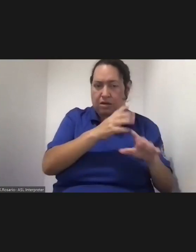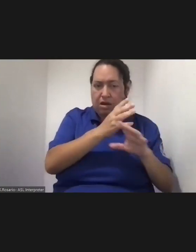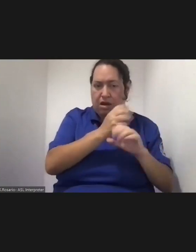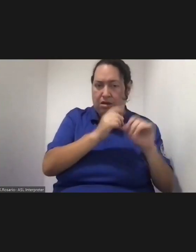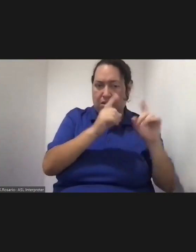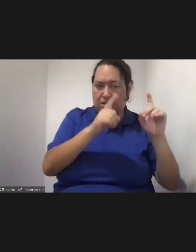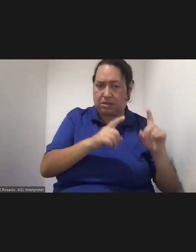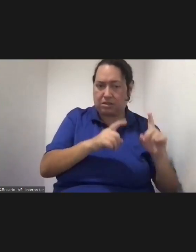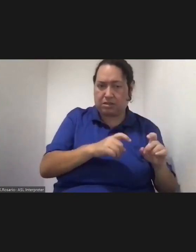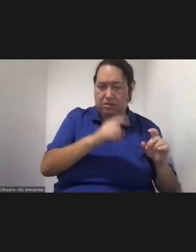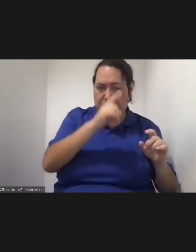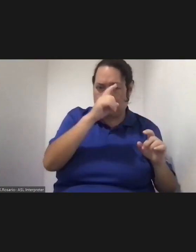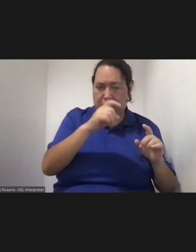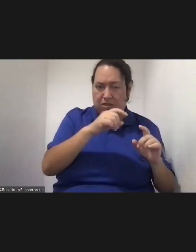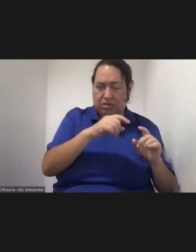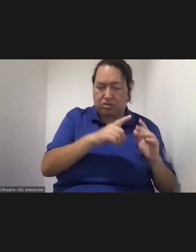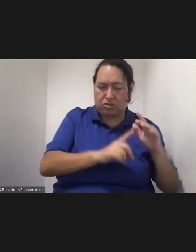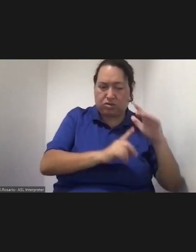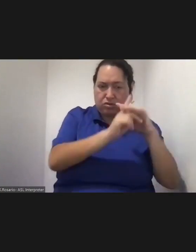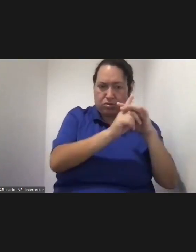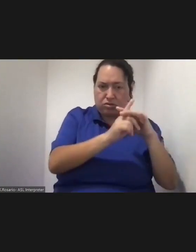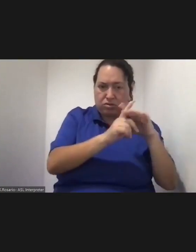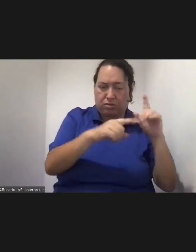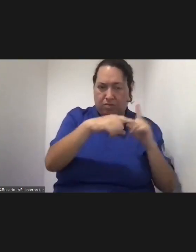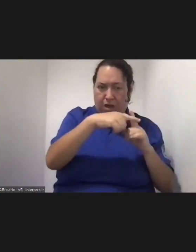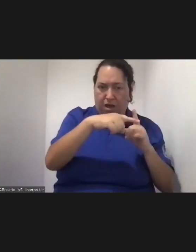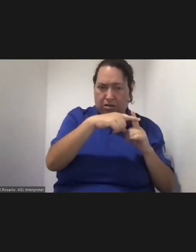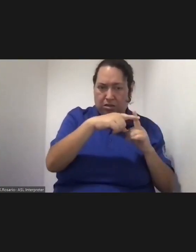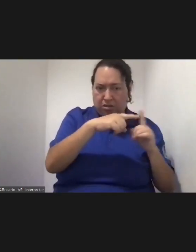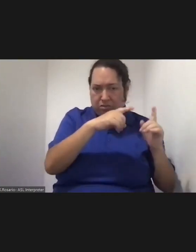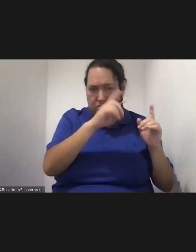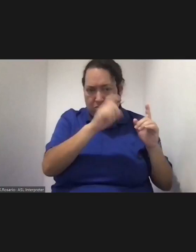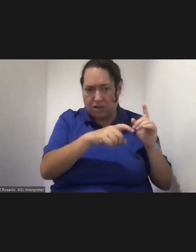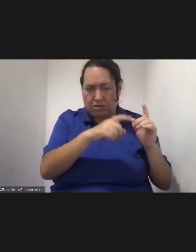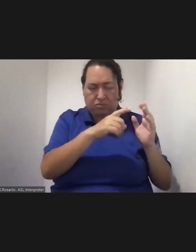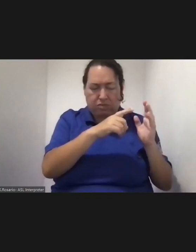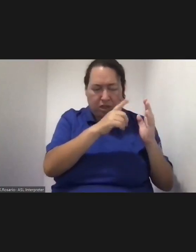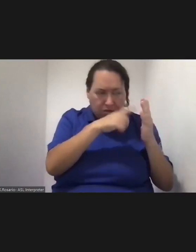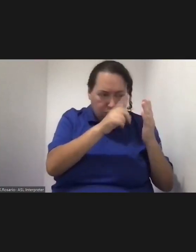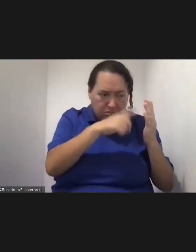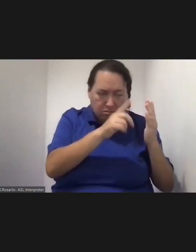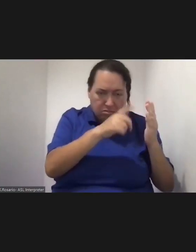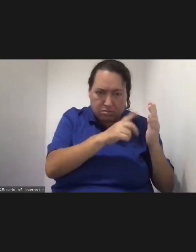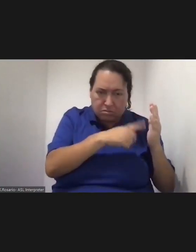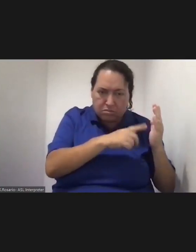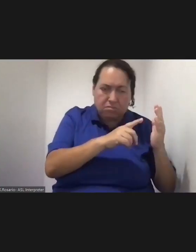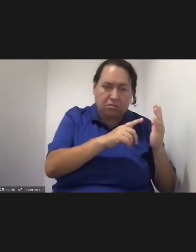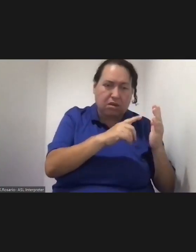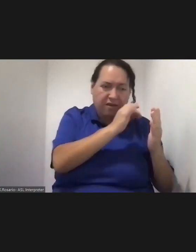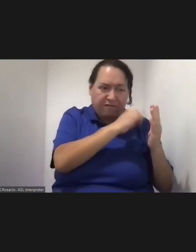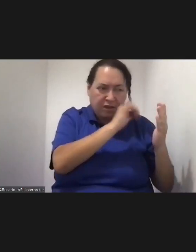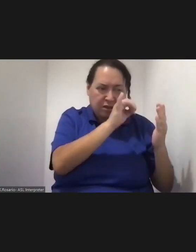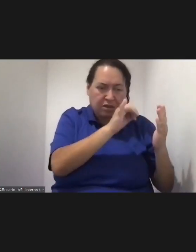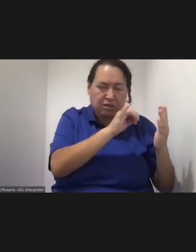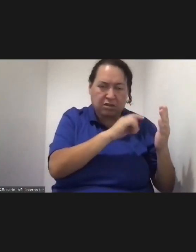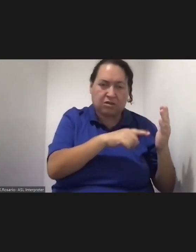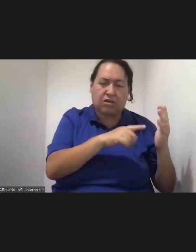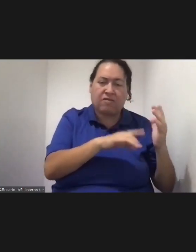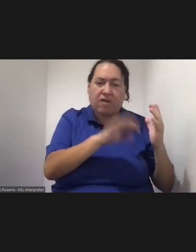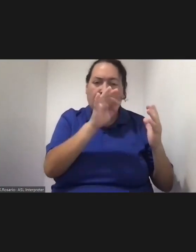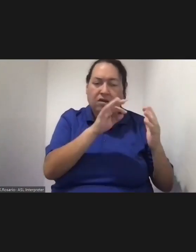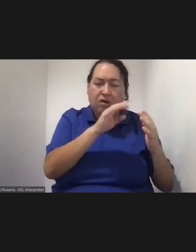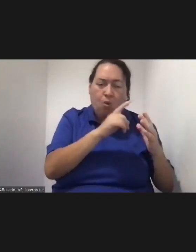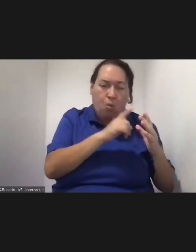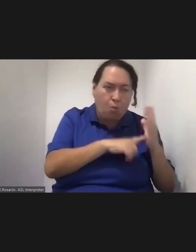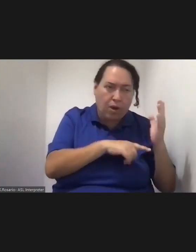they're positive, all positives get investigated. And from that investigation, based on what they